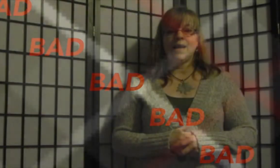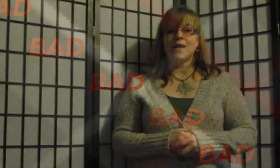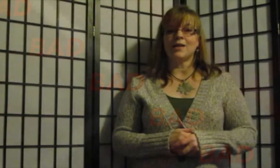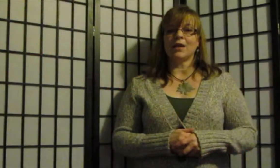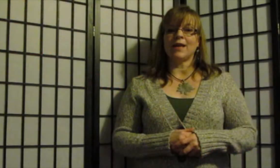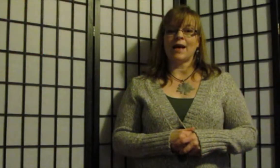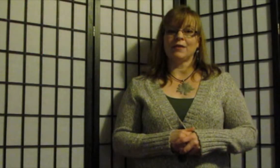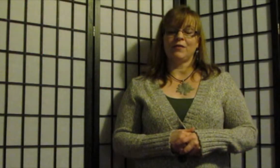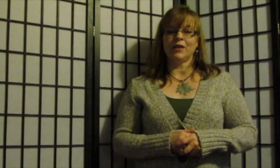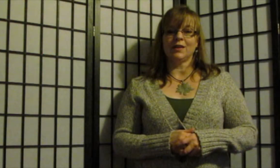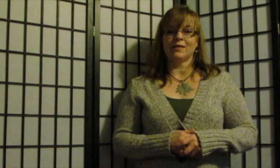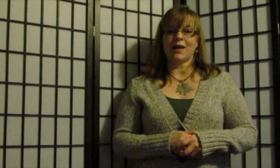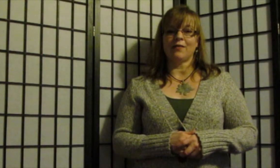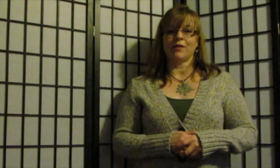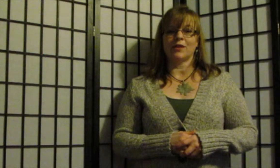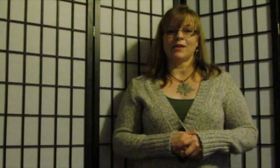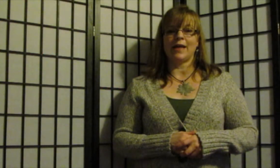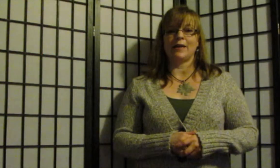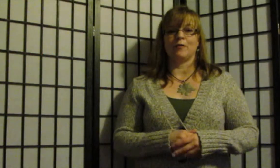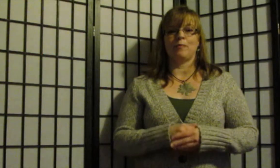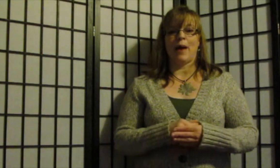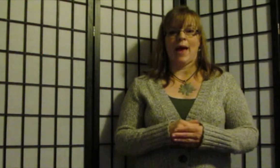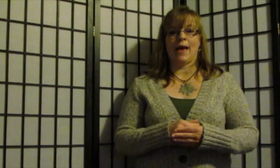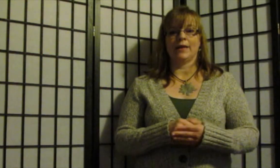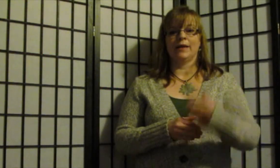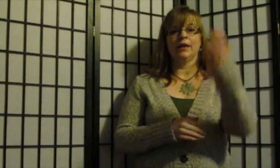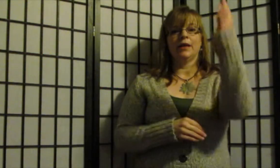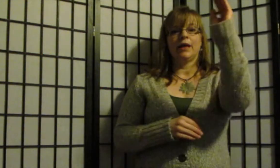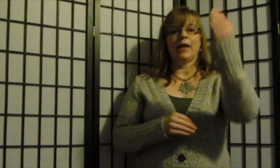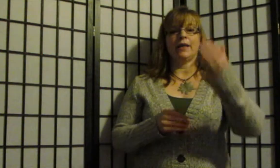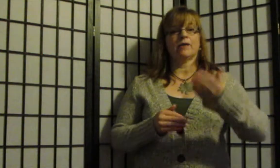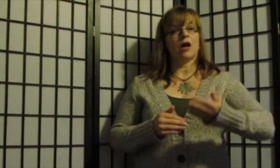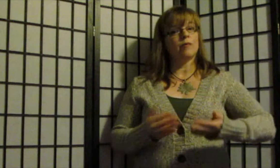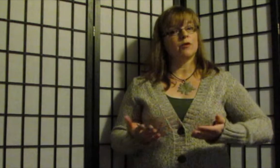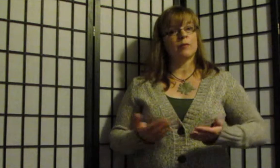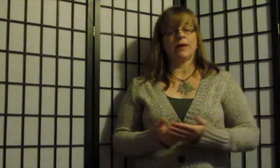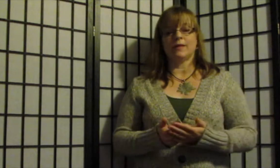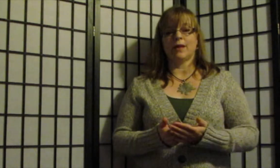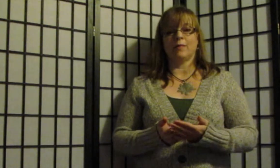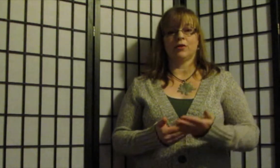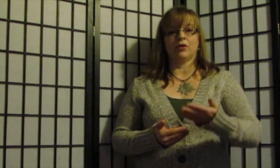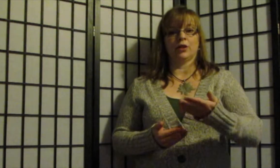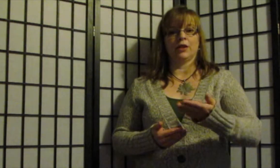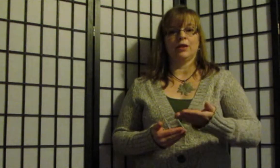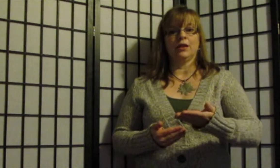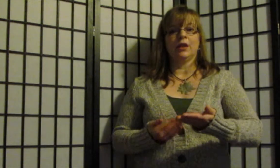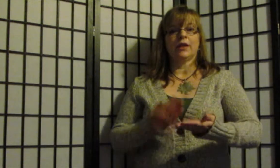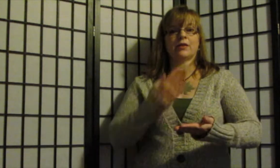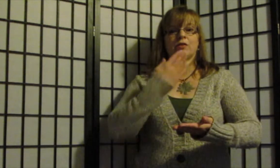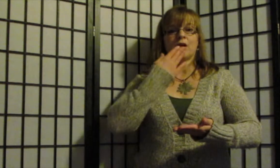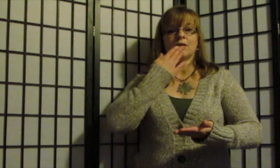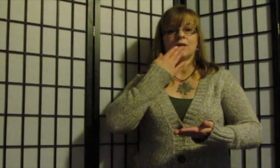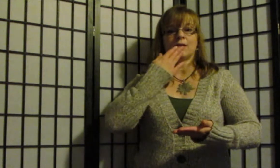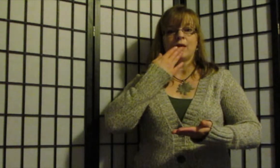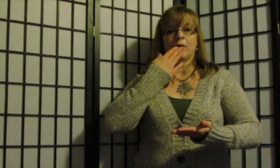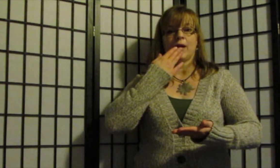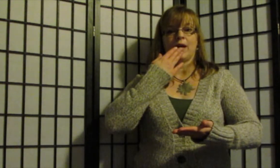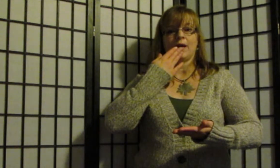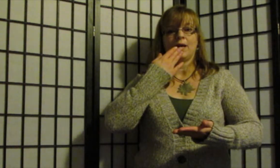And our last feeling sign for today is bad. And it's almost made the same as good. It starts the same way,